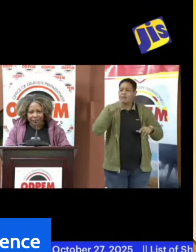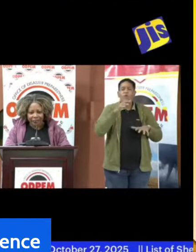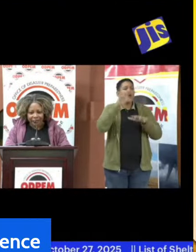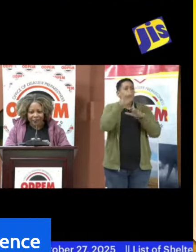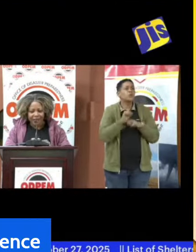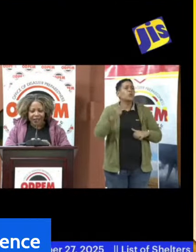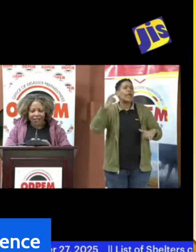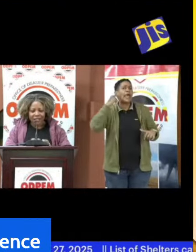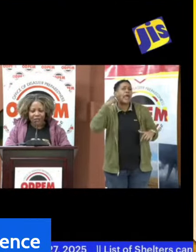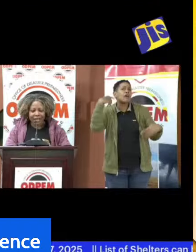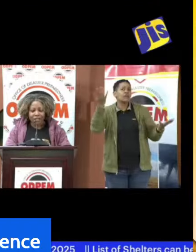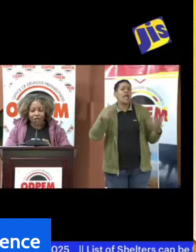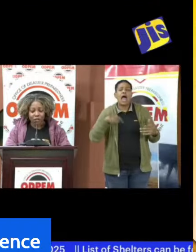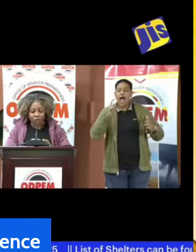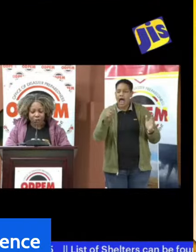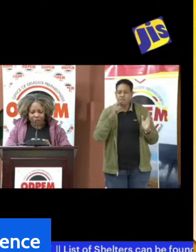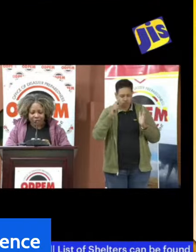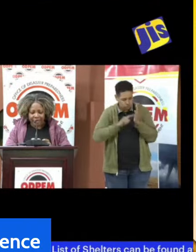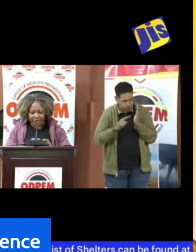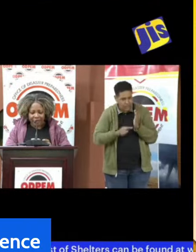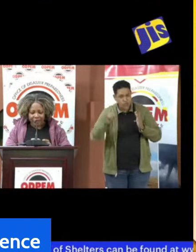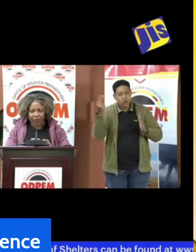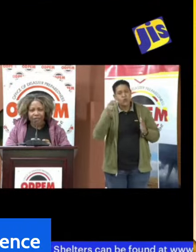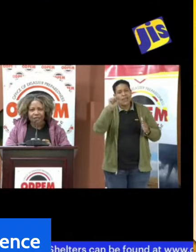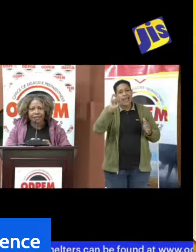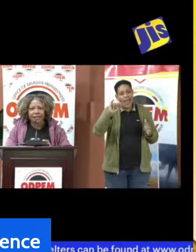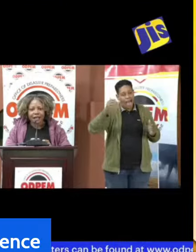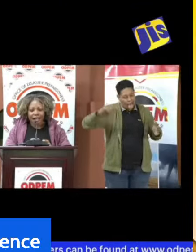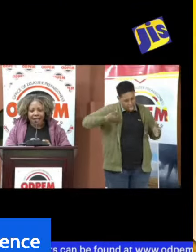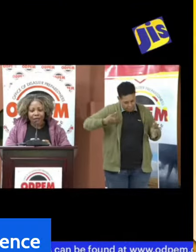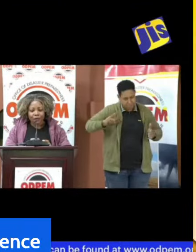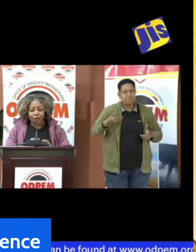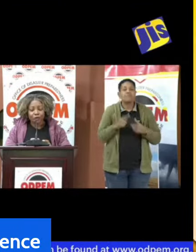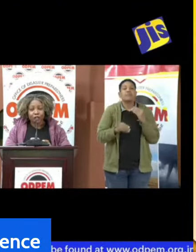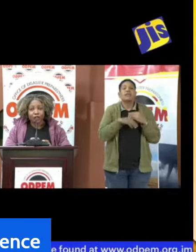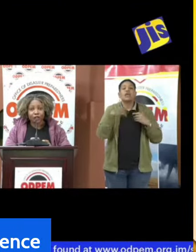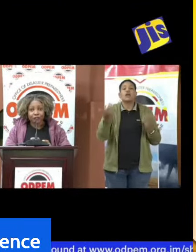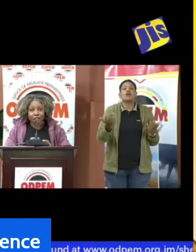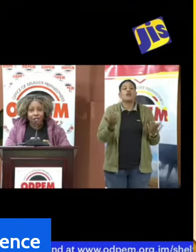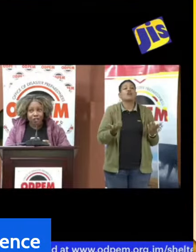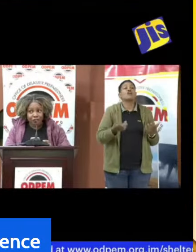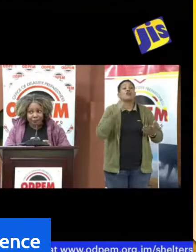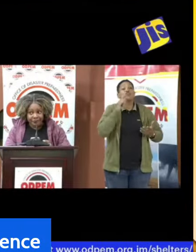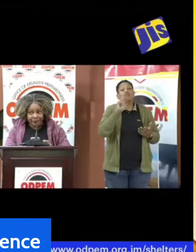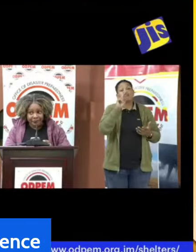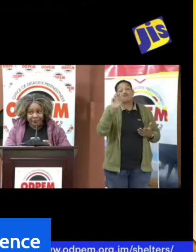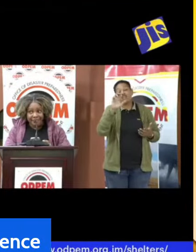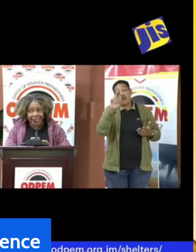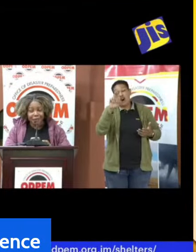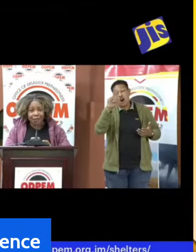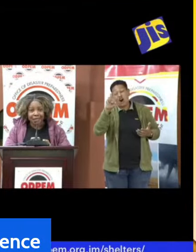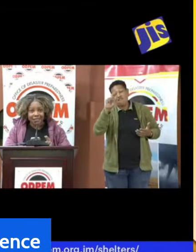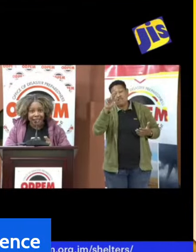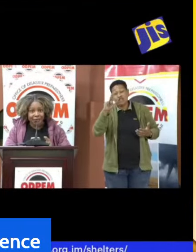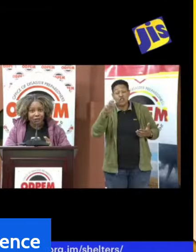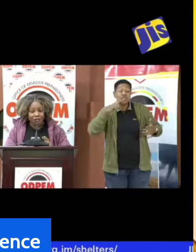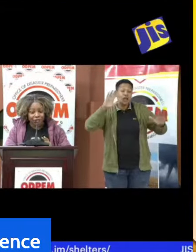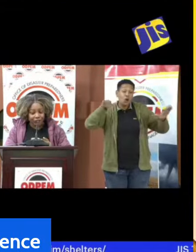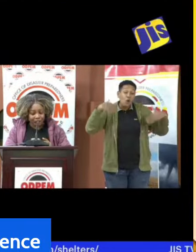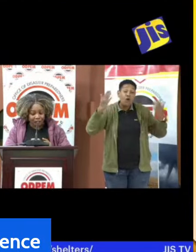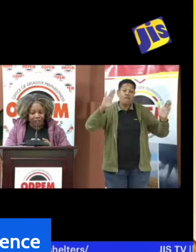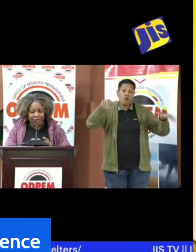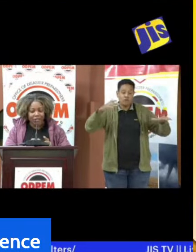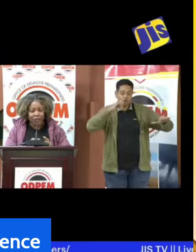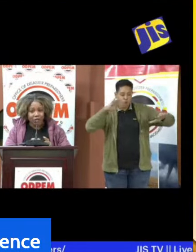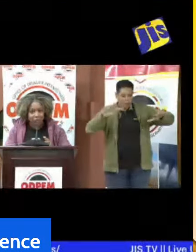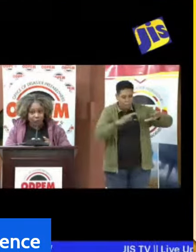to hearing. And so I had to look it up using AI, of course. And it was recurvature. He said it many times,